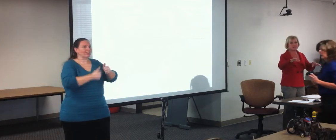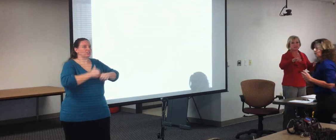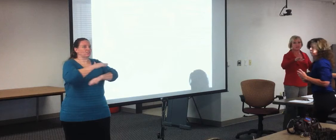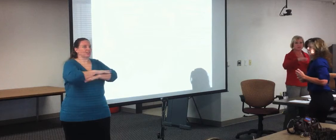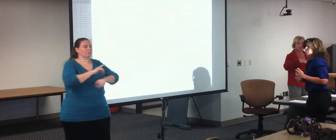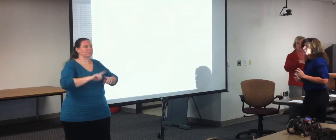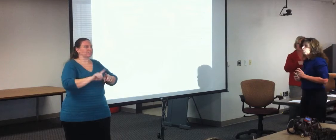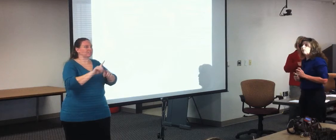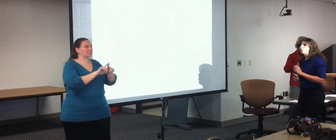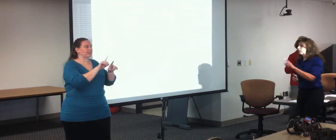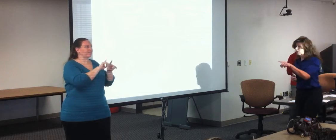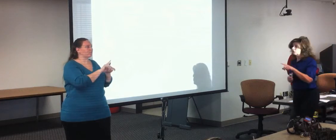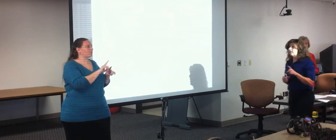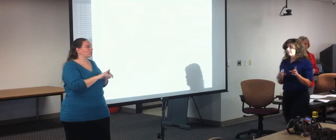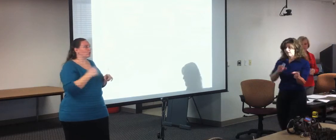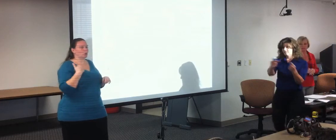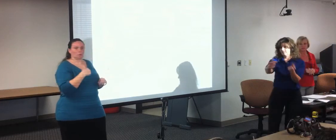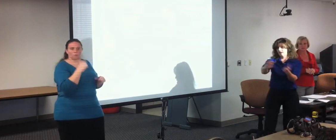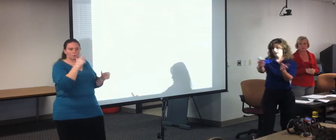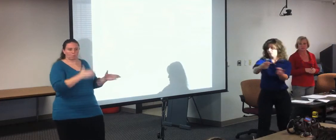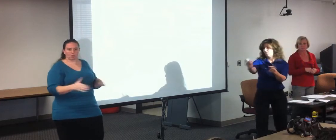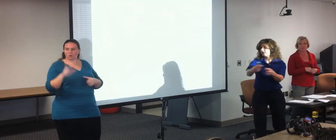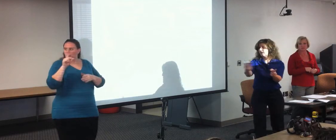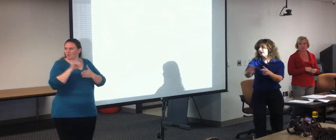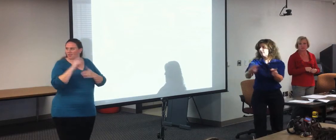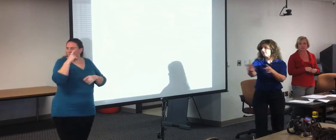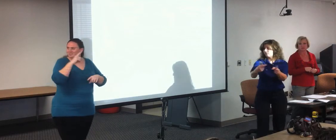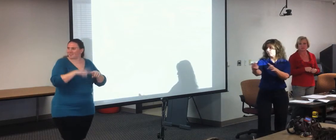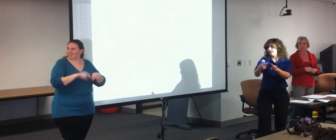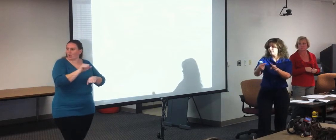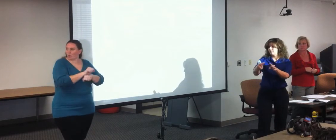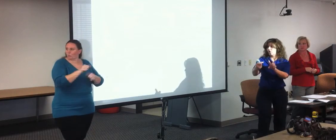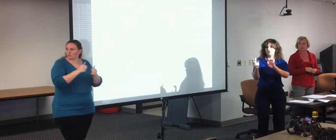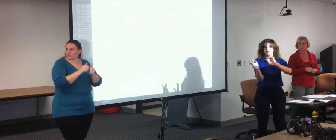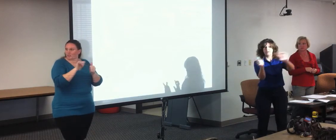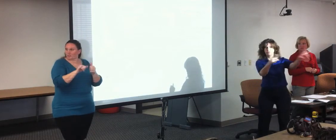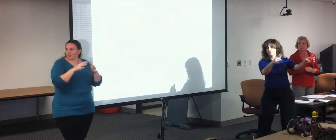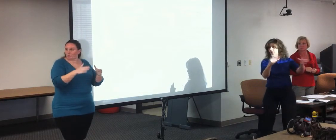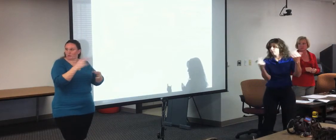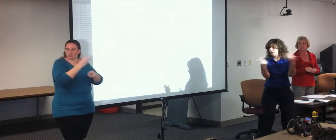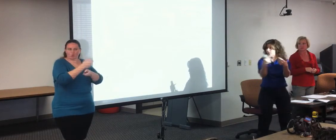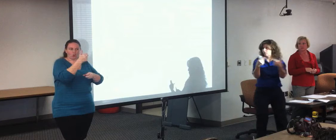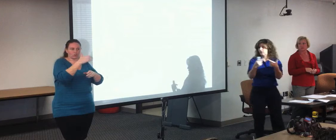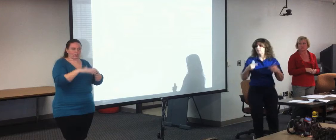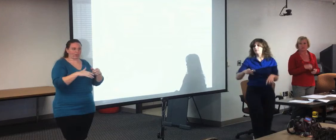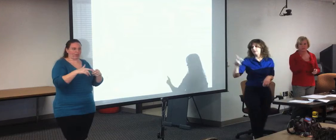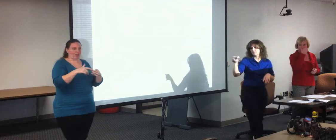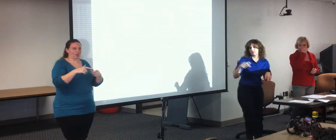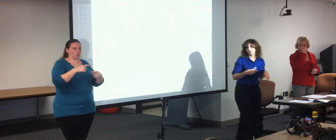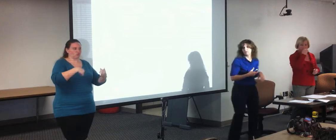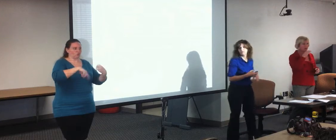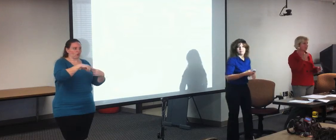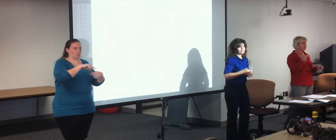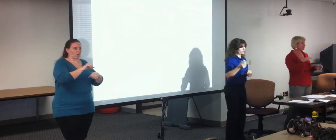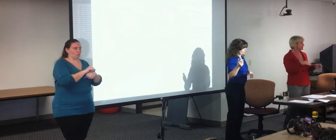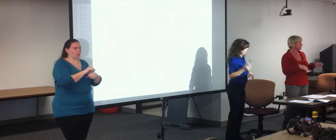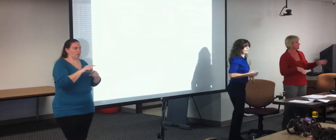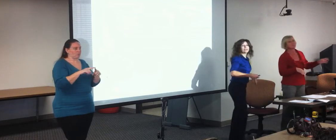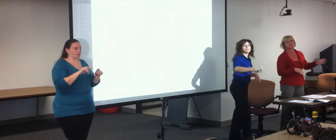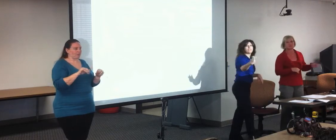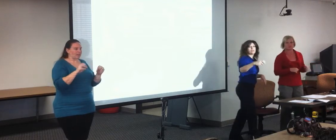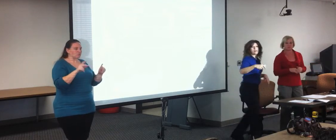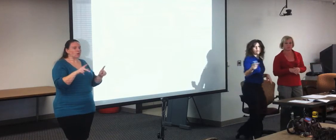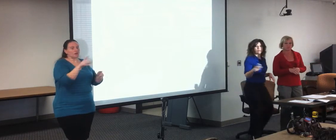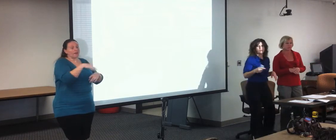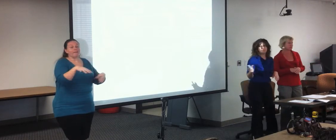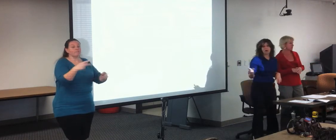different. Okay. So we weren't going to do that because they can't work together this way. It's harder than turning around and working. But that's okay. That's all right.